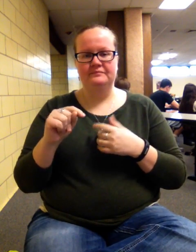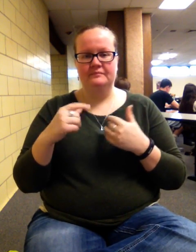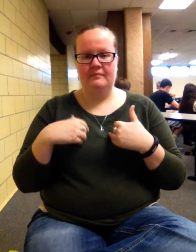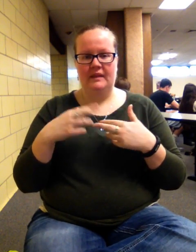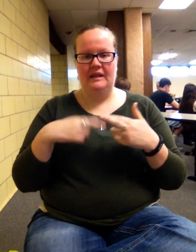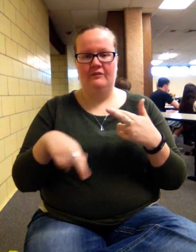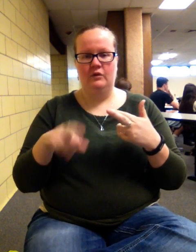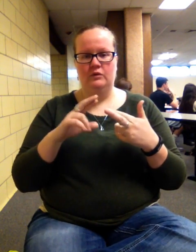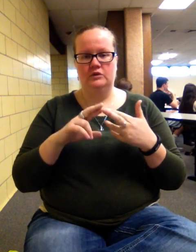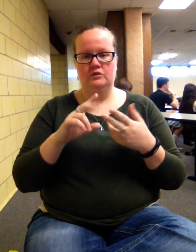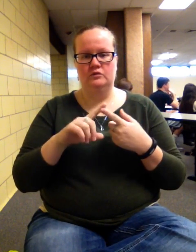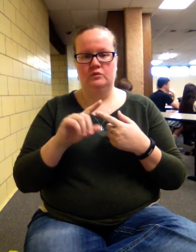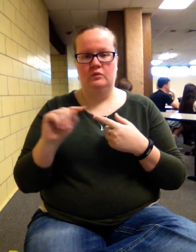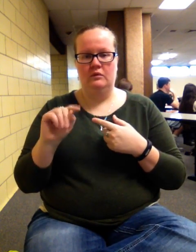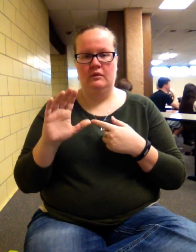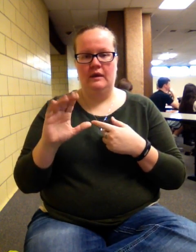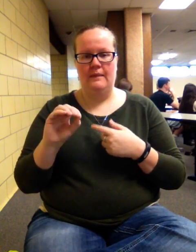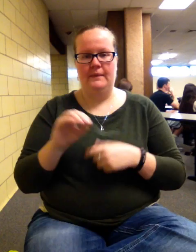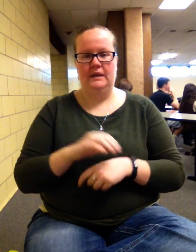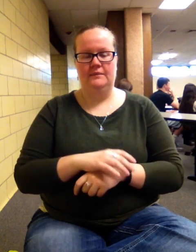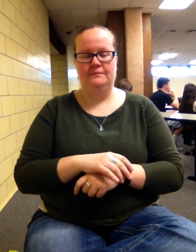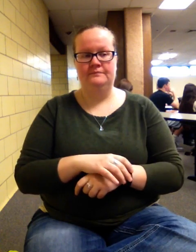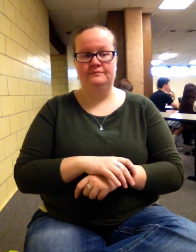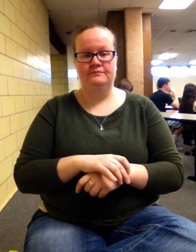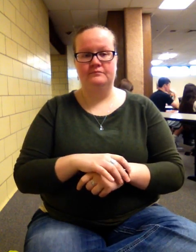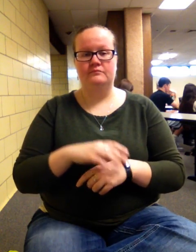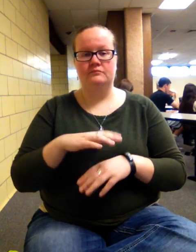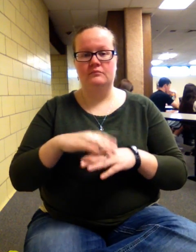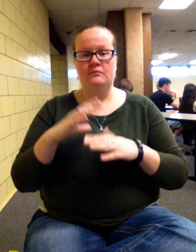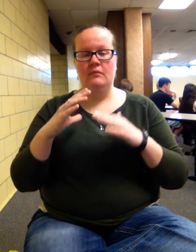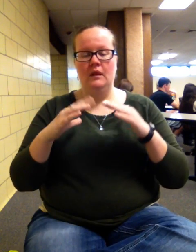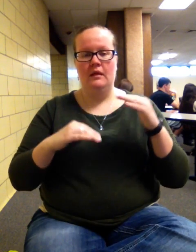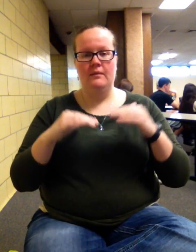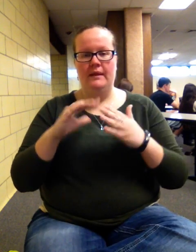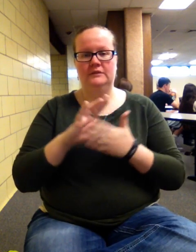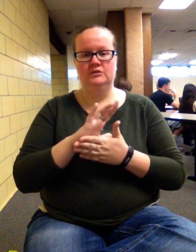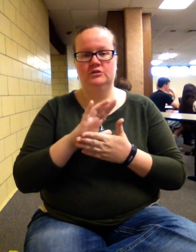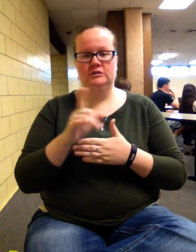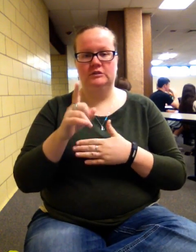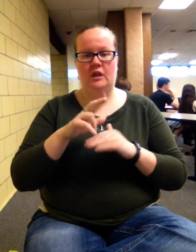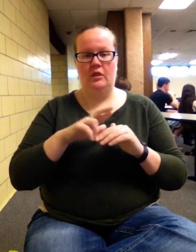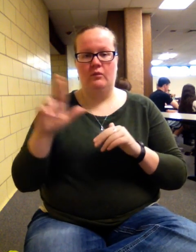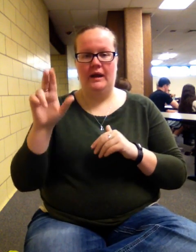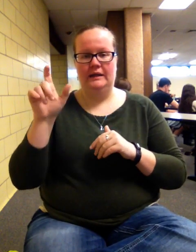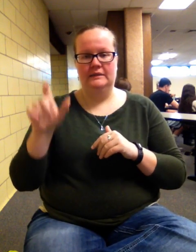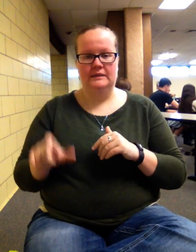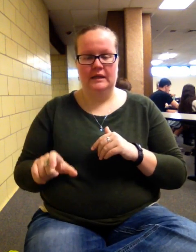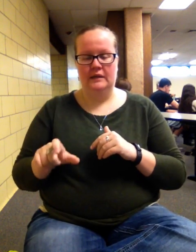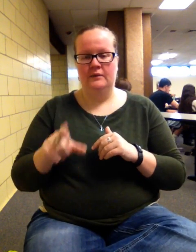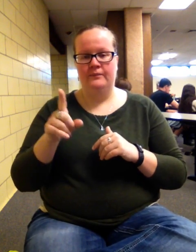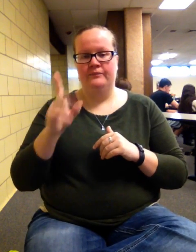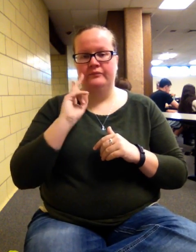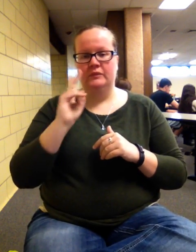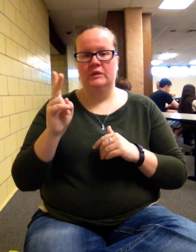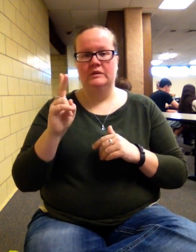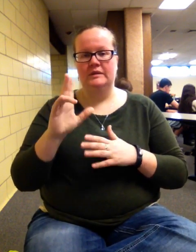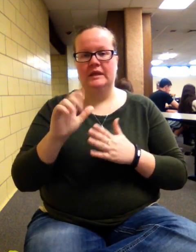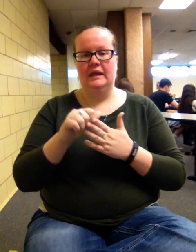the company. So on the balance sheet, what we see on the right-hand side is we see accounts payable,